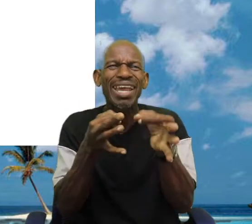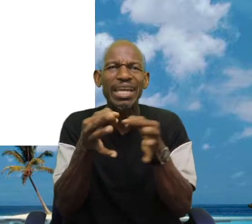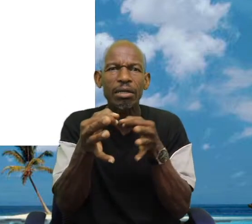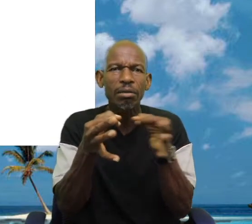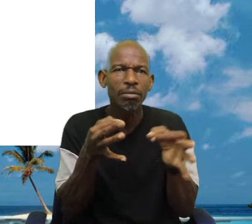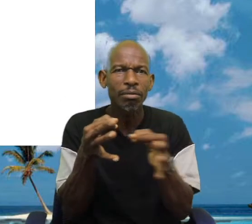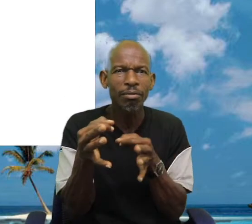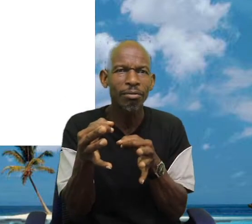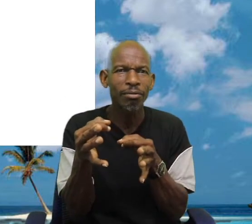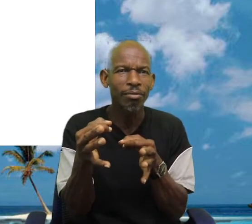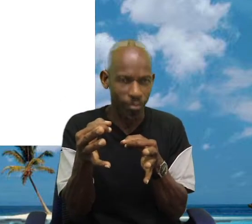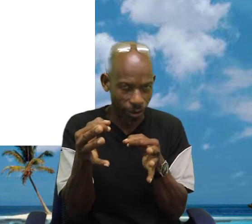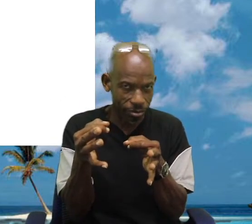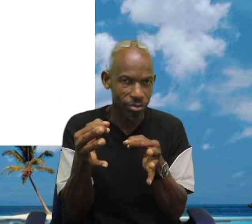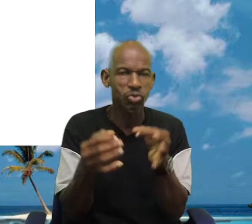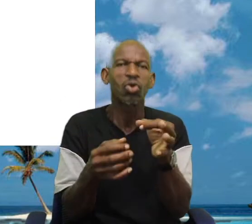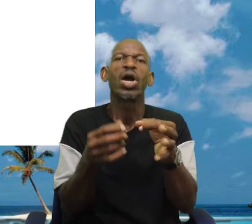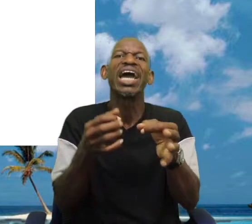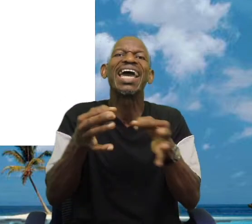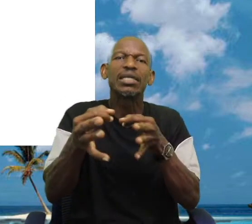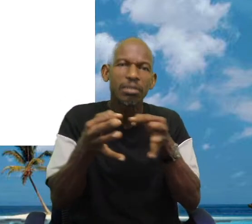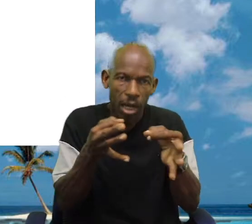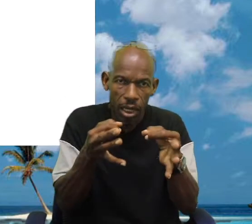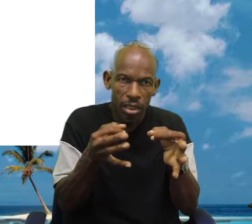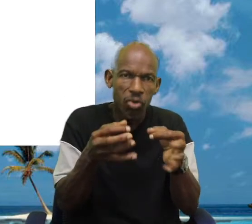also to a pronoun.